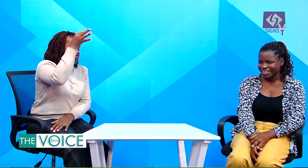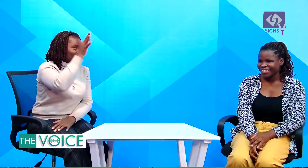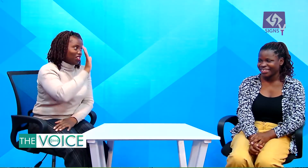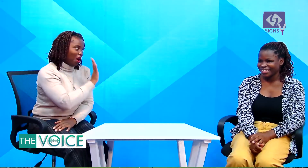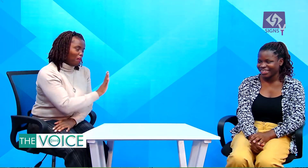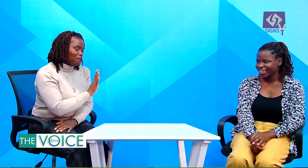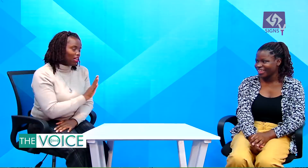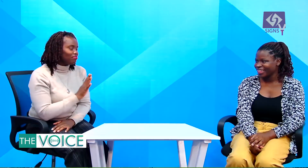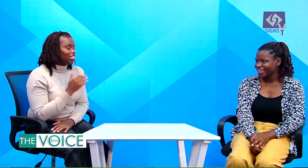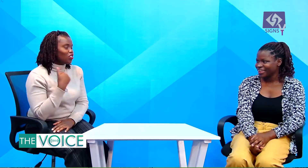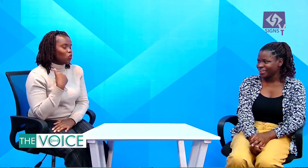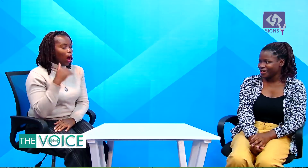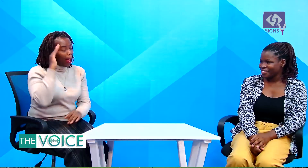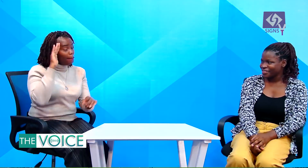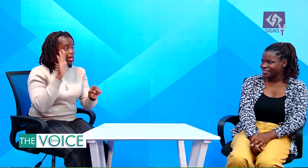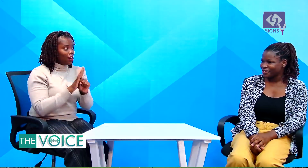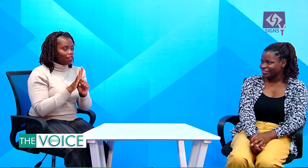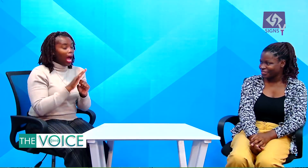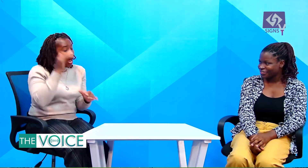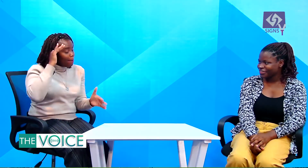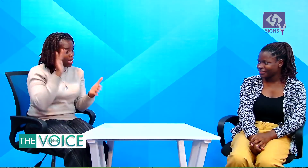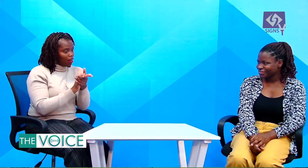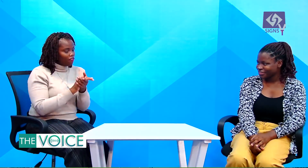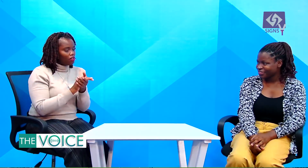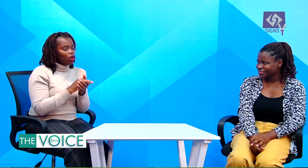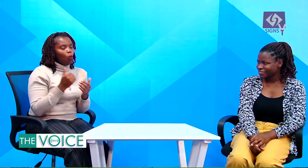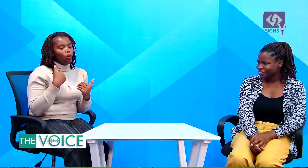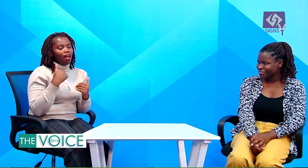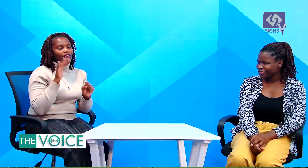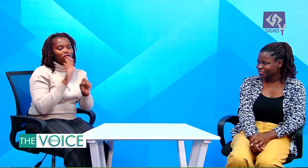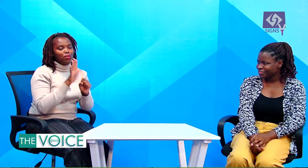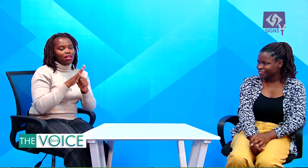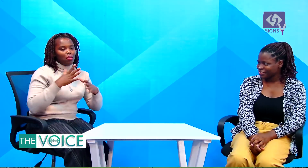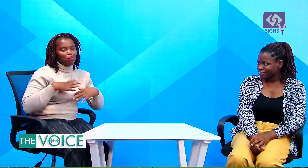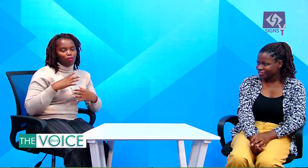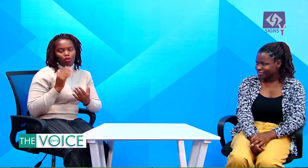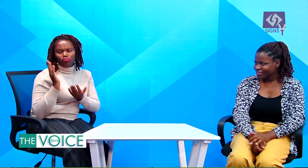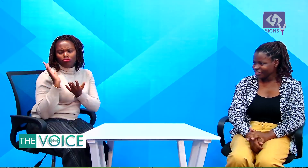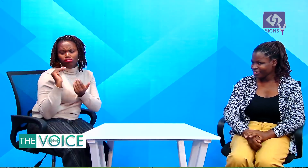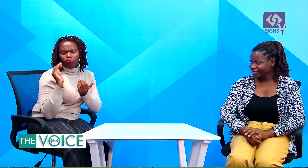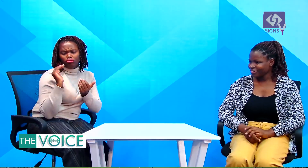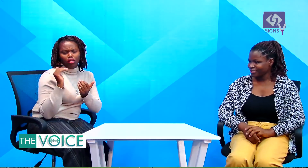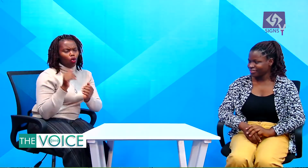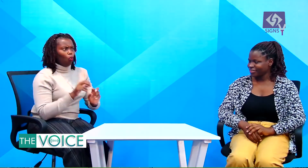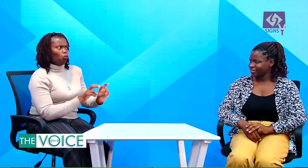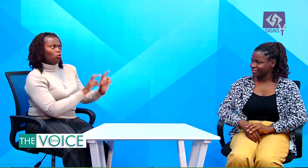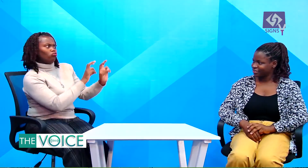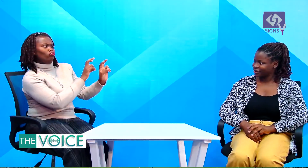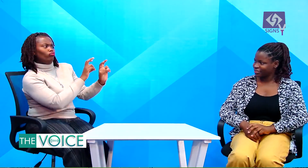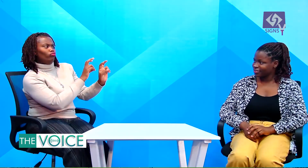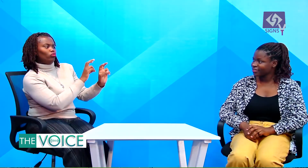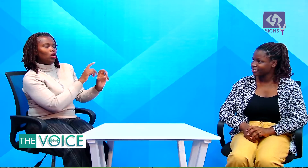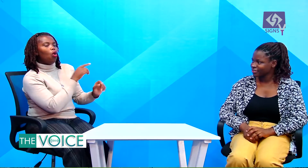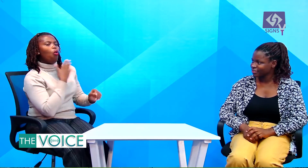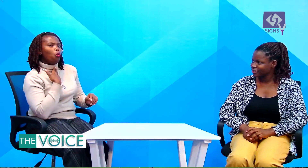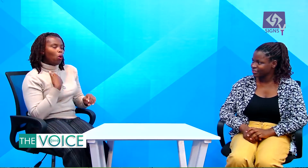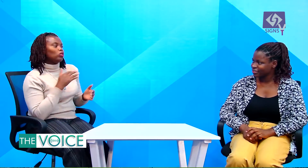to see how you predict your future. And I believe that we have so many people who are watching